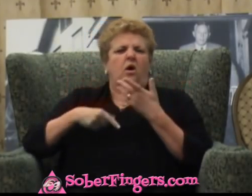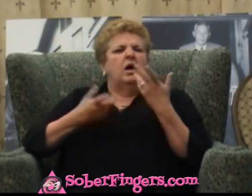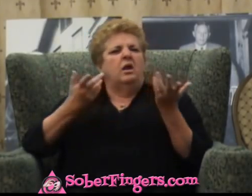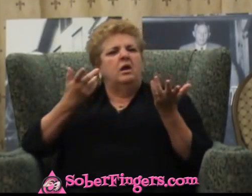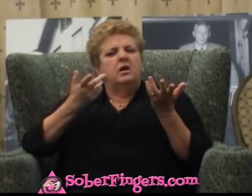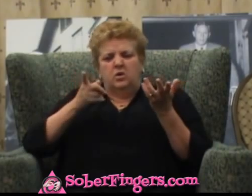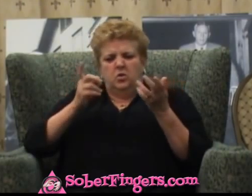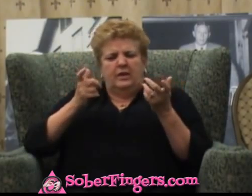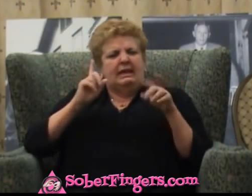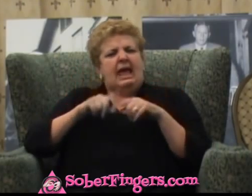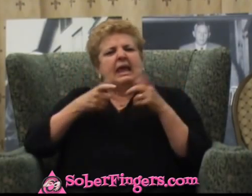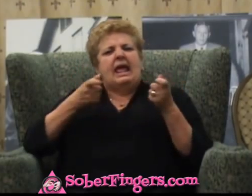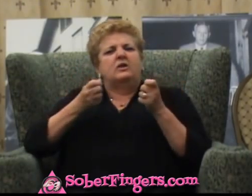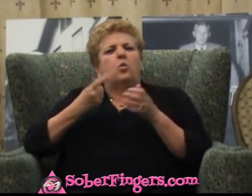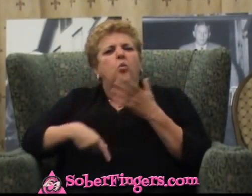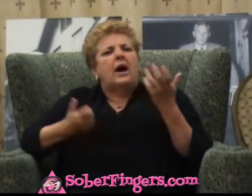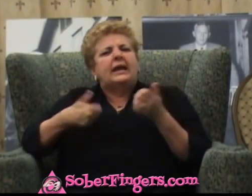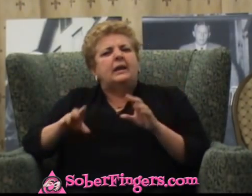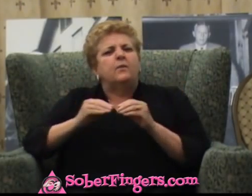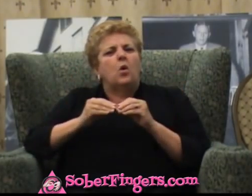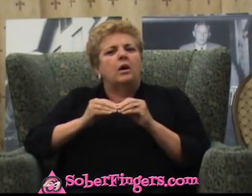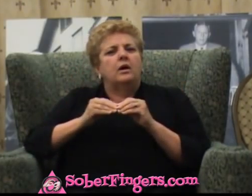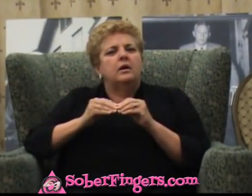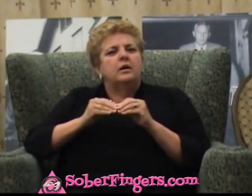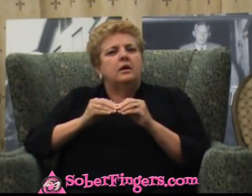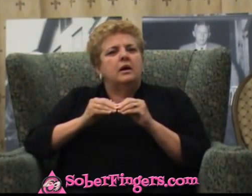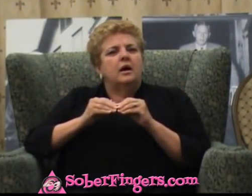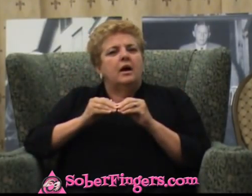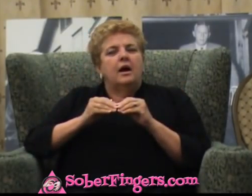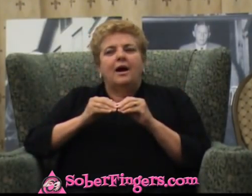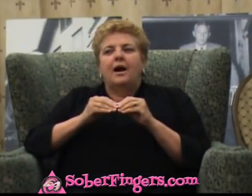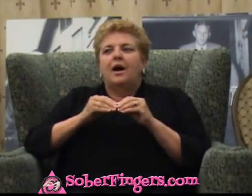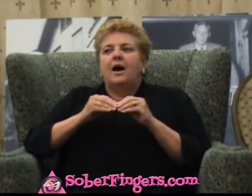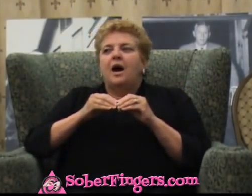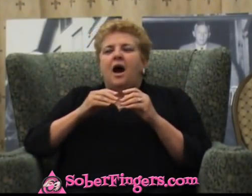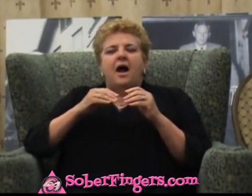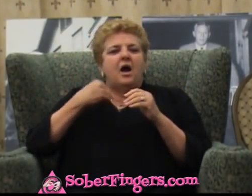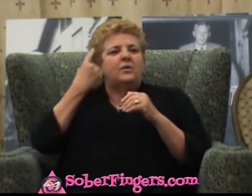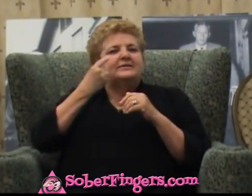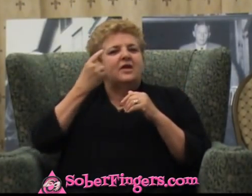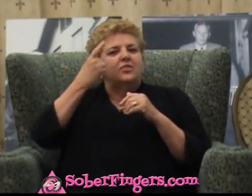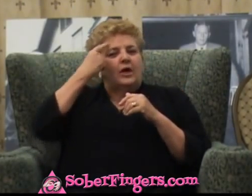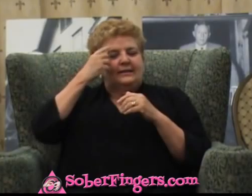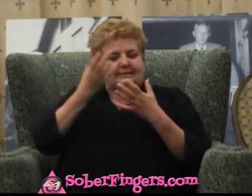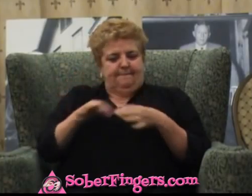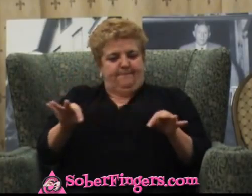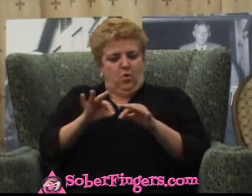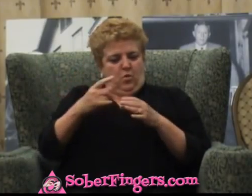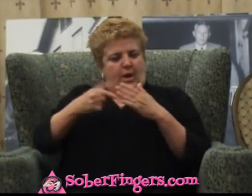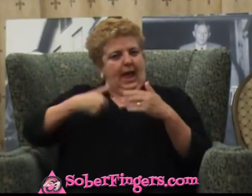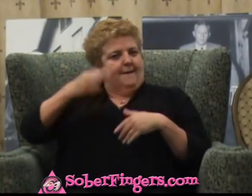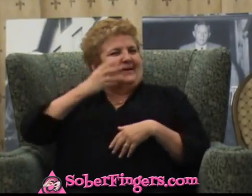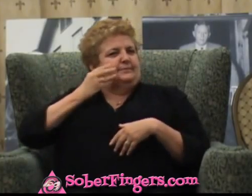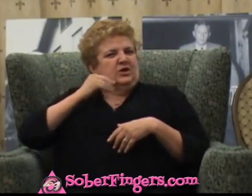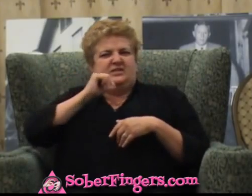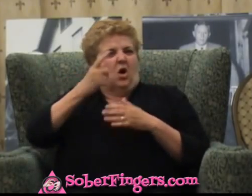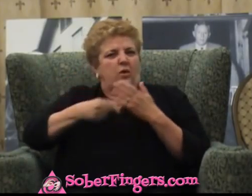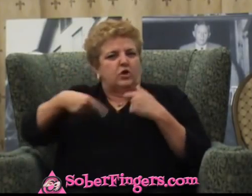that for everything that I was going through, other people have their own set of issues that they deal with in life. For every bar in my prison, he had a